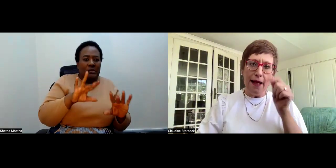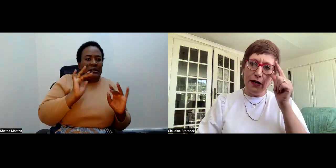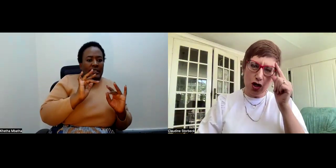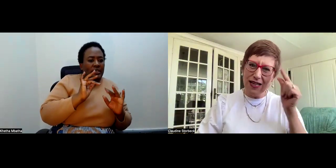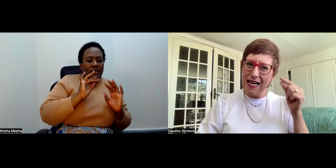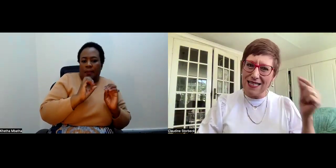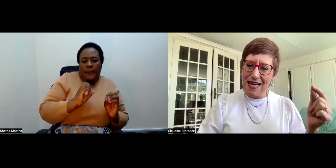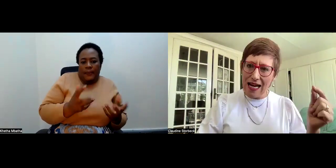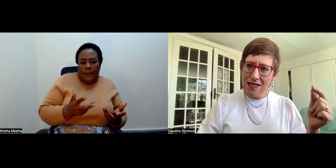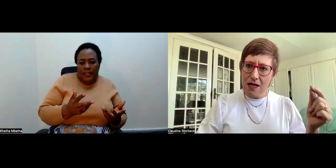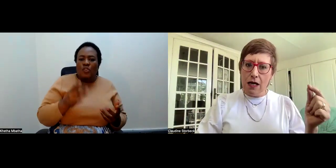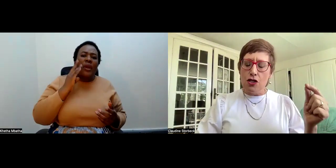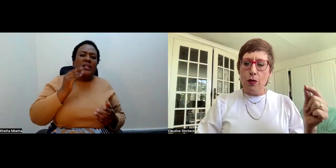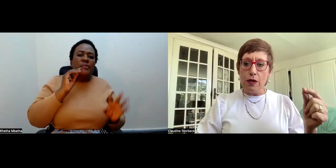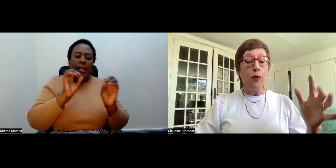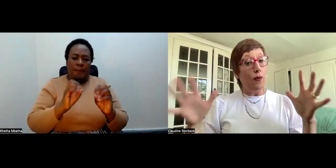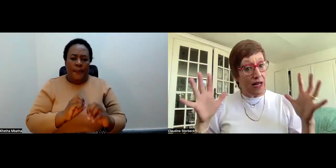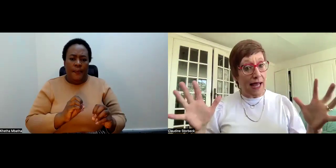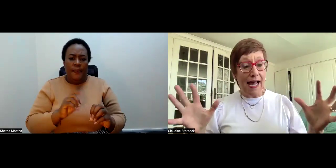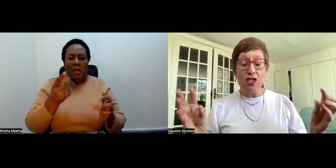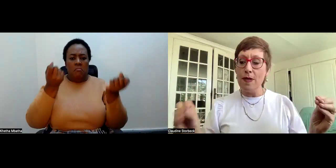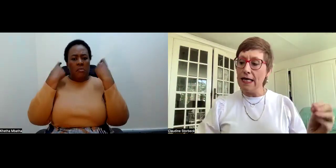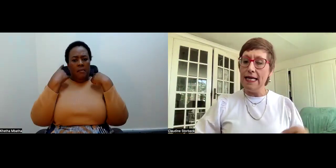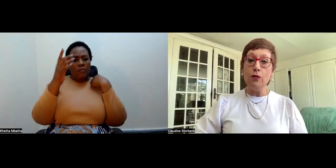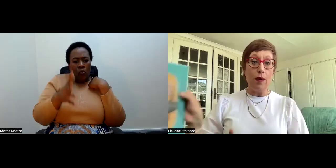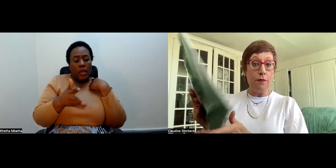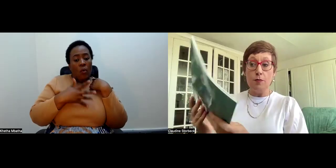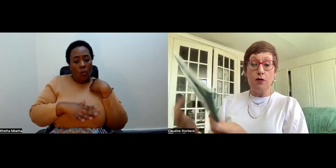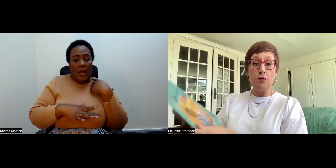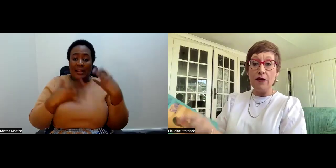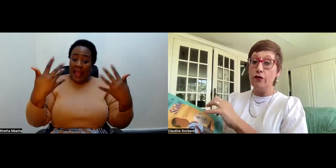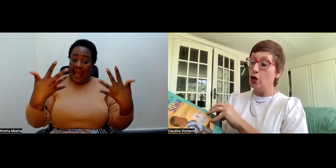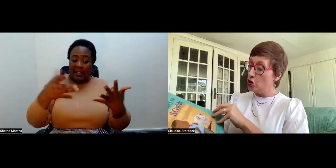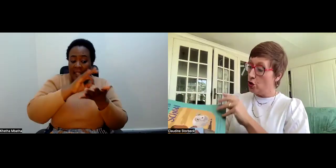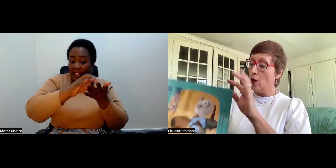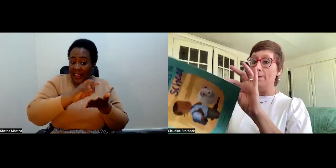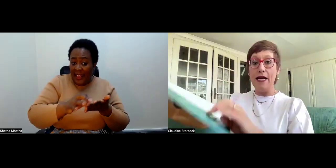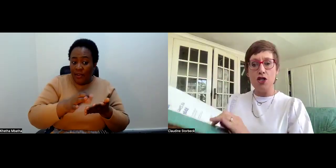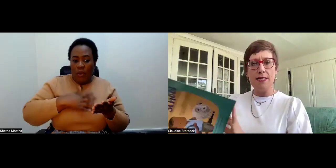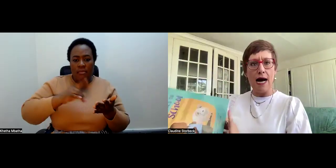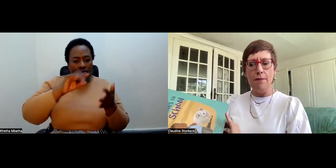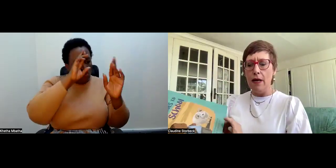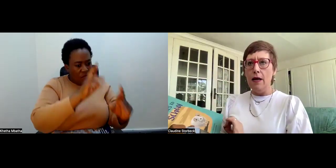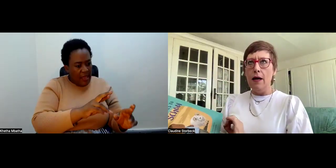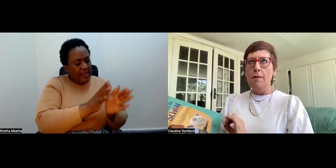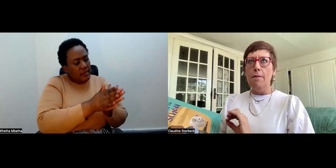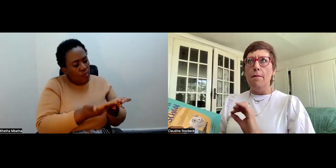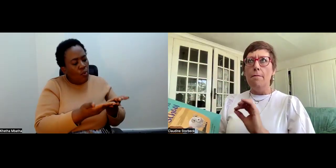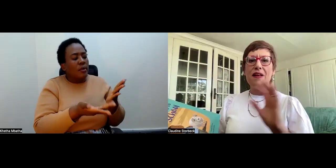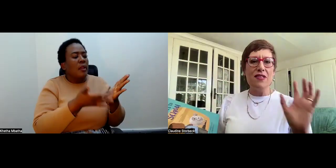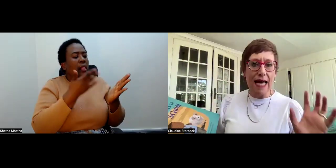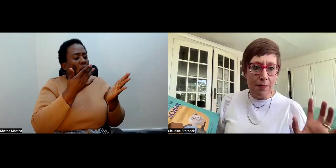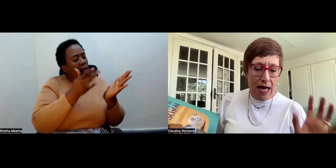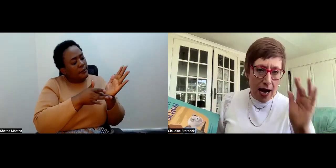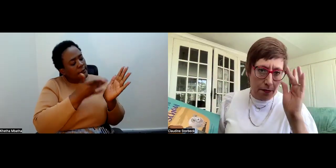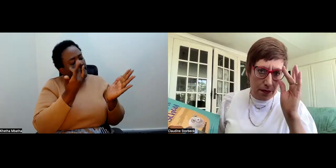home, they're not going to understand. So we want their little hands to be clean. We want them to be respectful. You turn one page at a time.